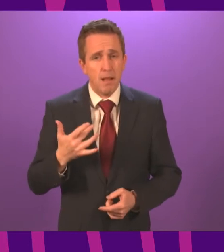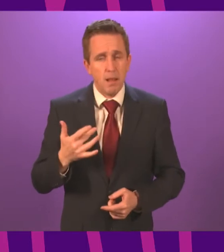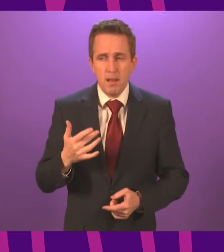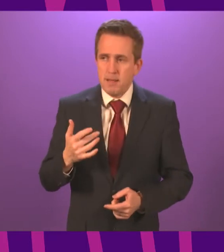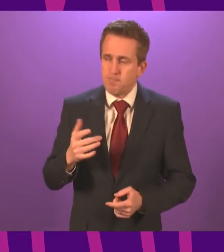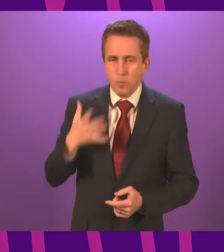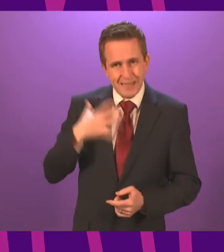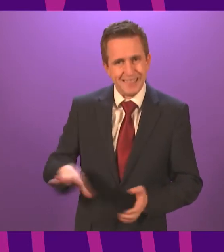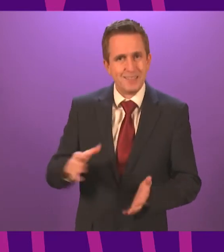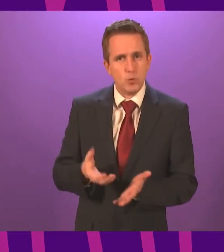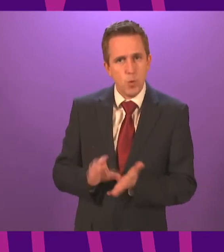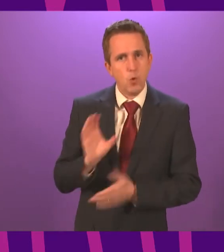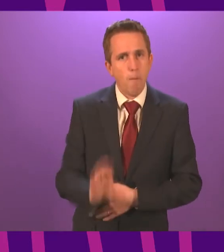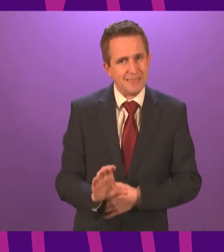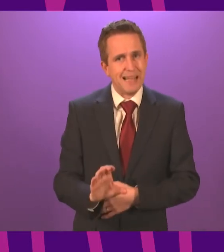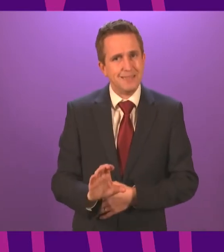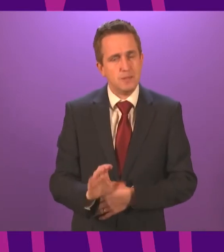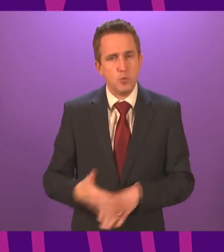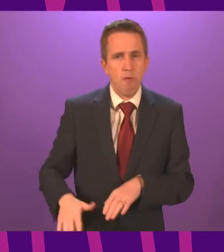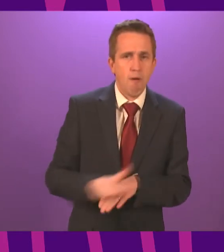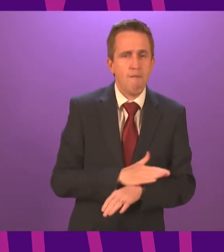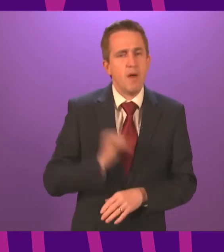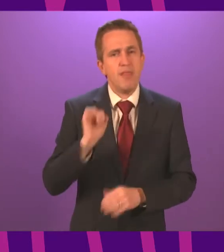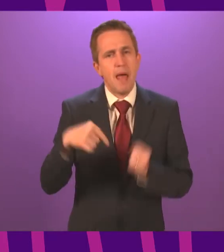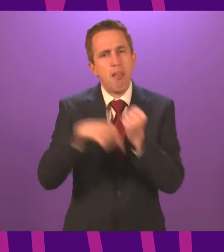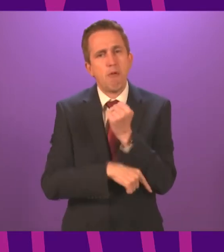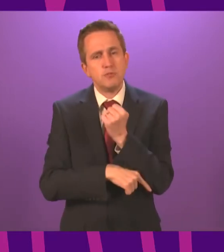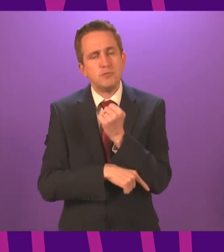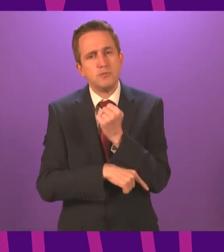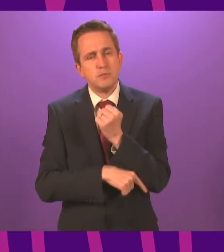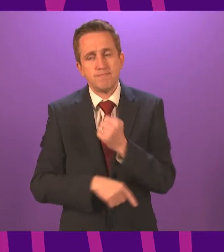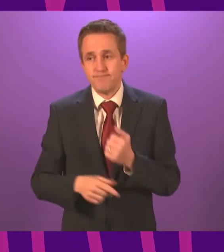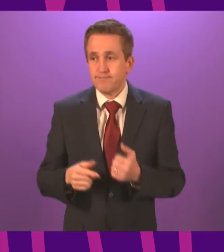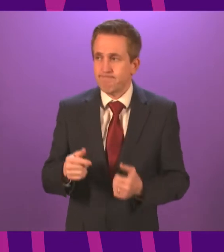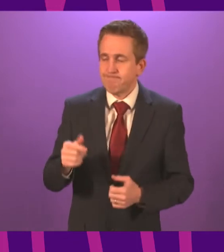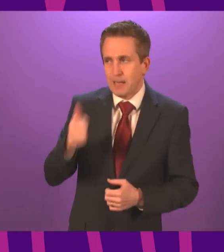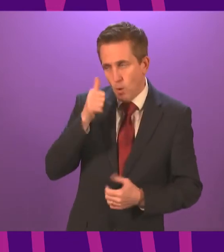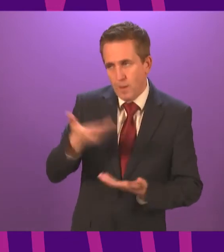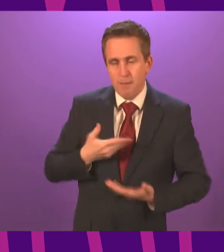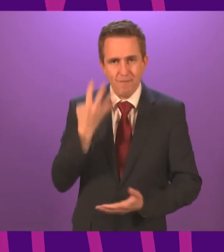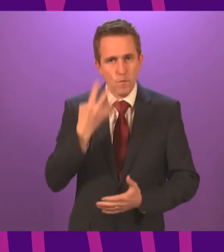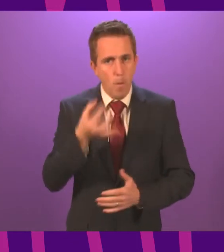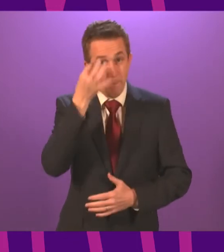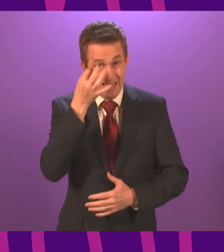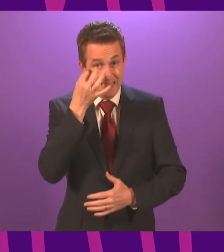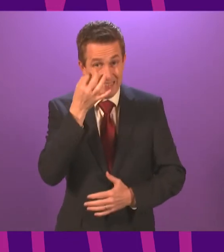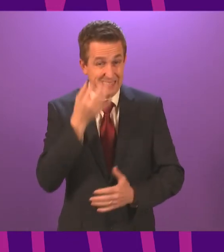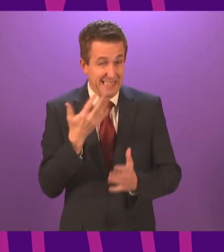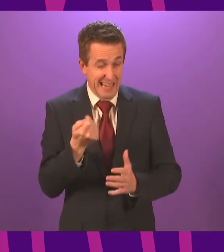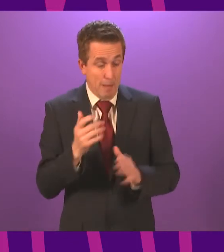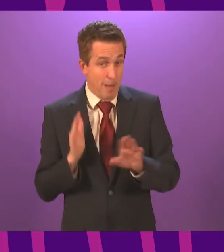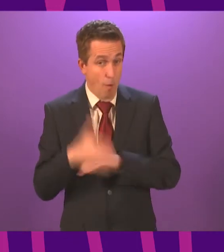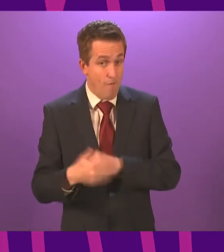is going to be needed in order to recognise this. Presiding Officer, I know you said it would be a strict 4 minutes, and I'm not actually down to 44